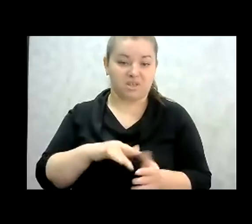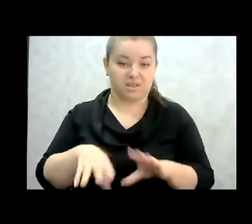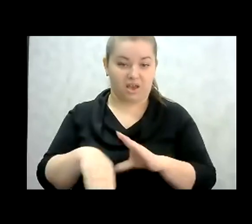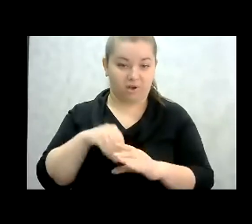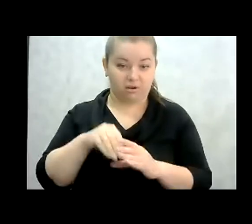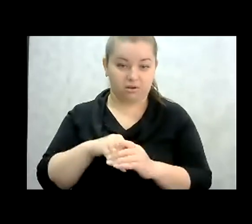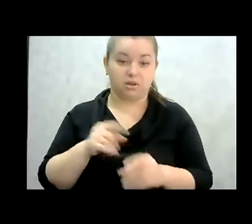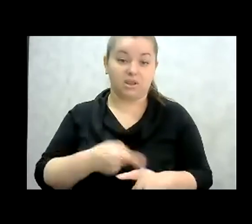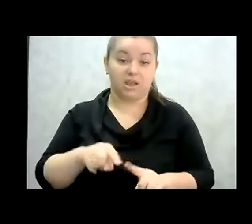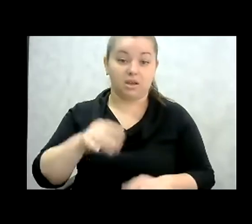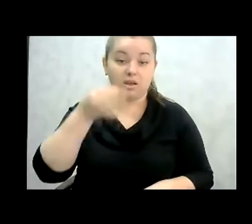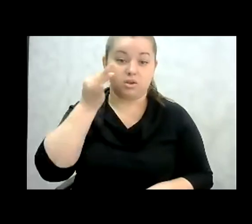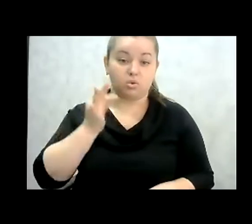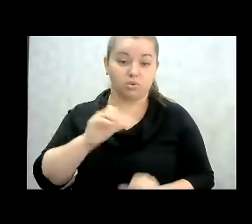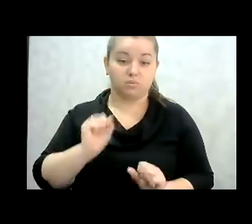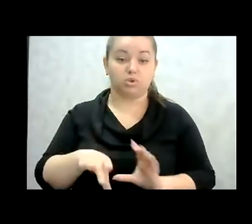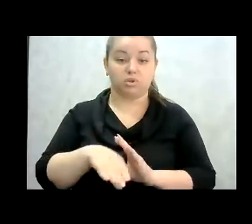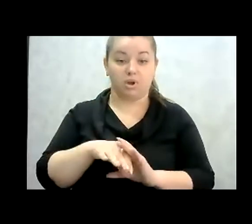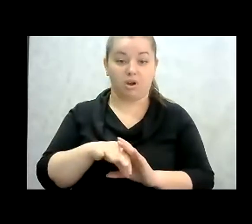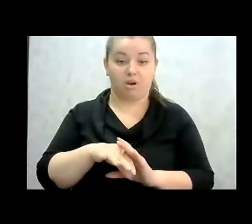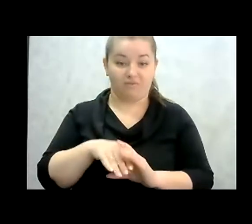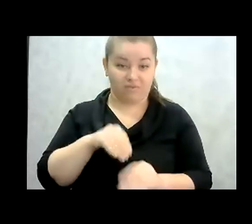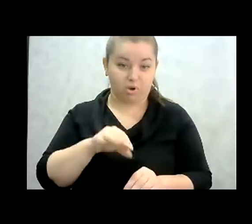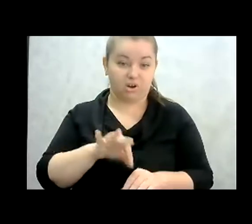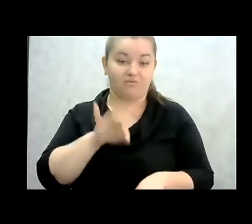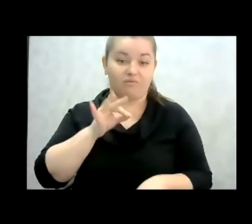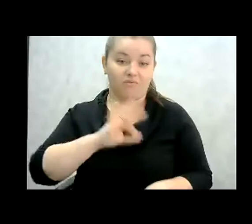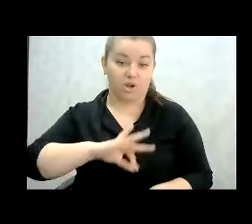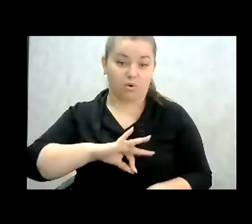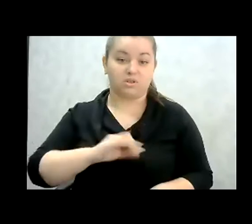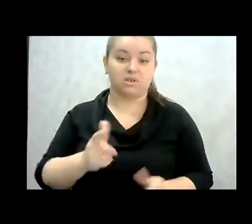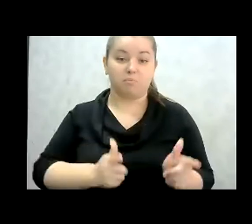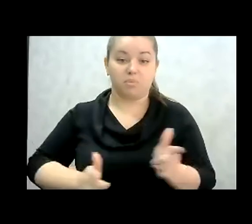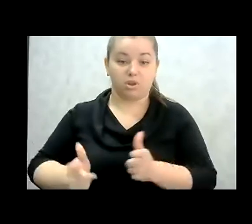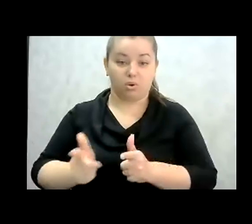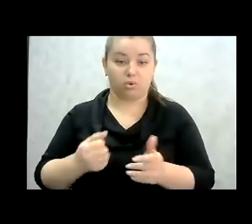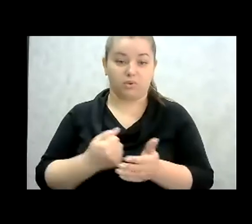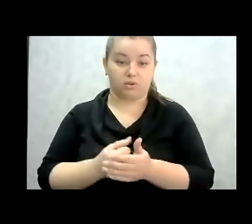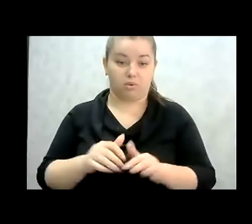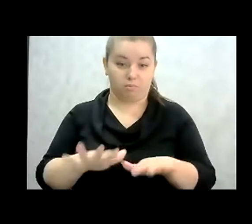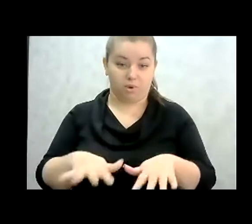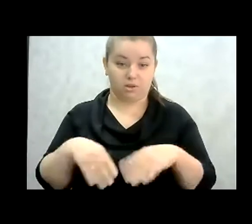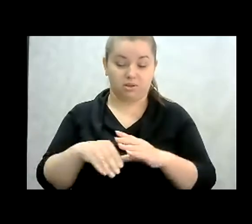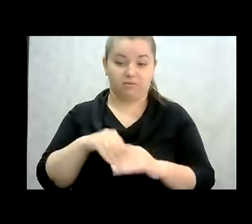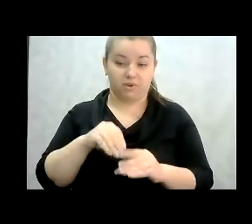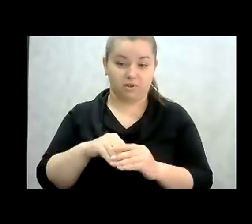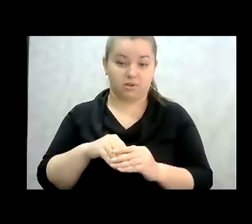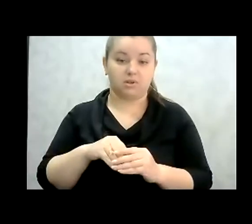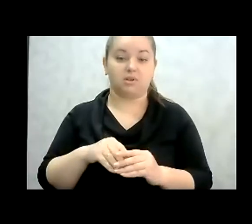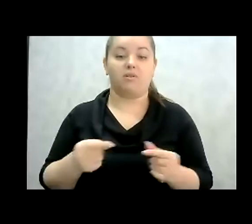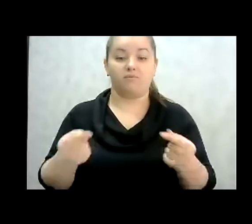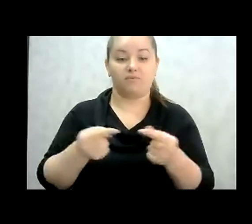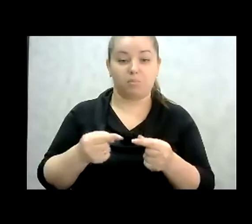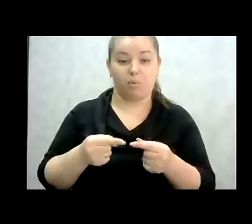The experience of the local election may come in handy during preparations